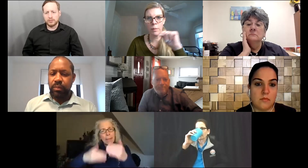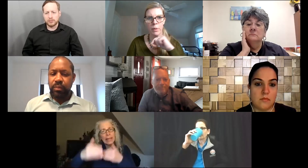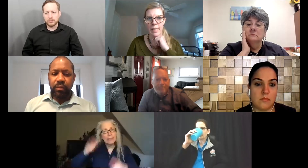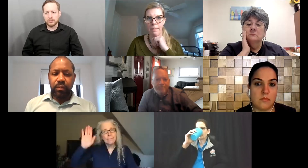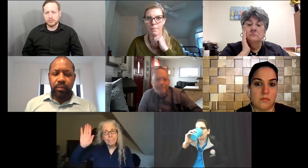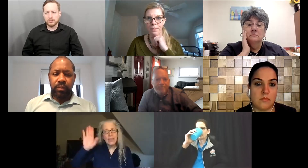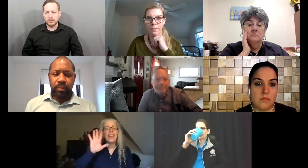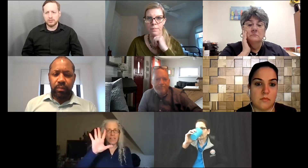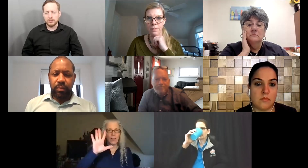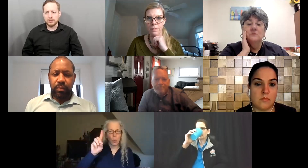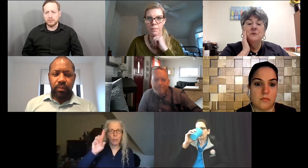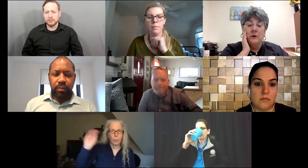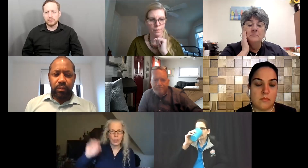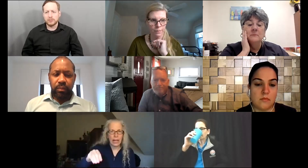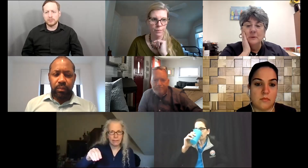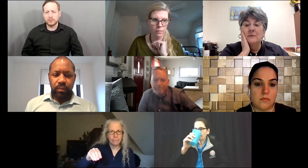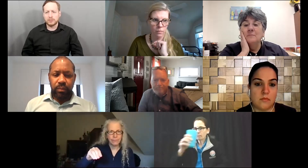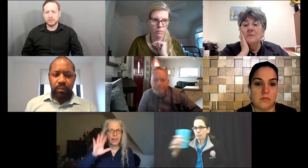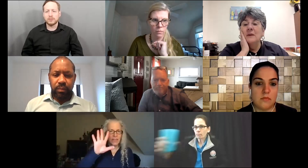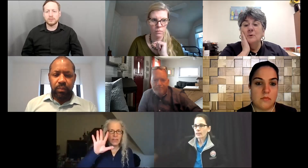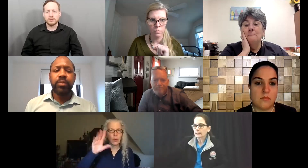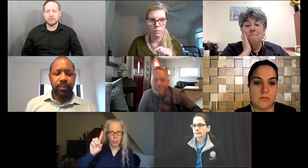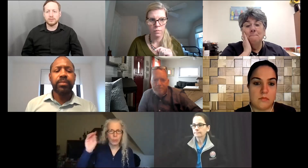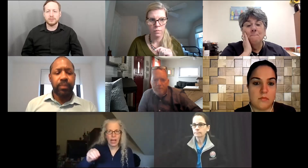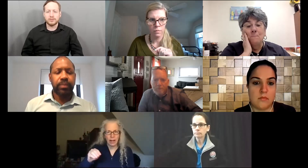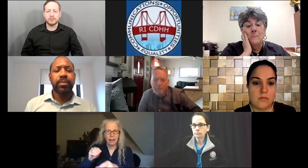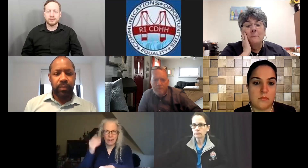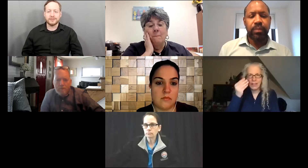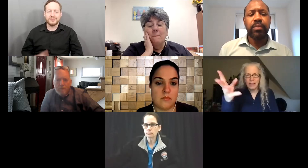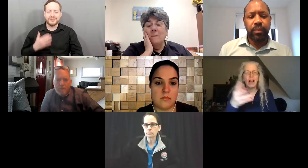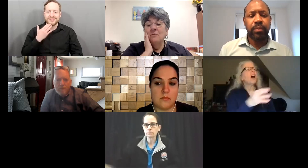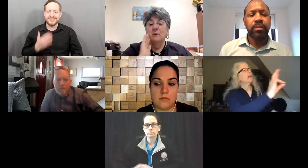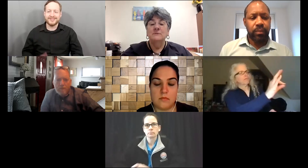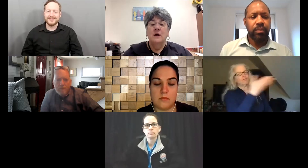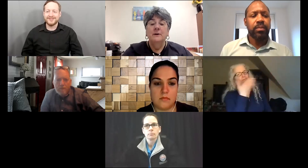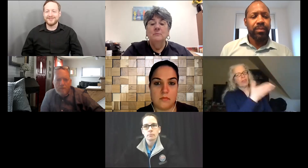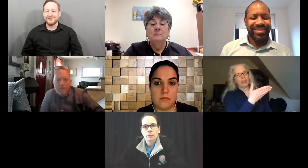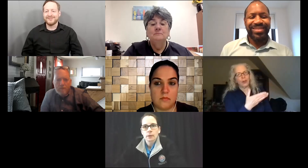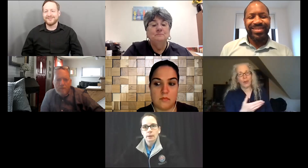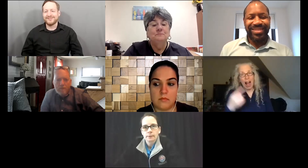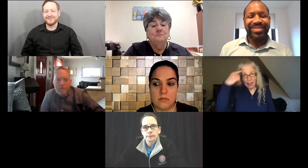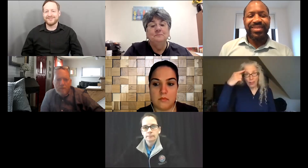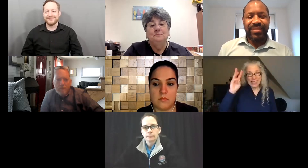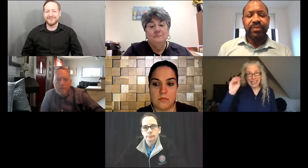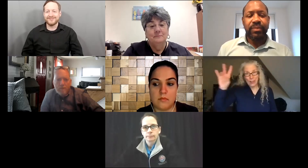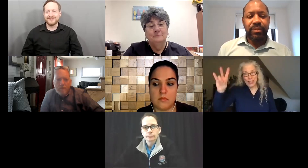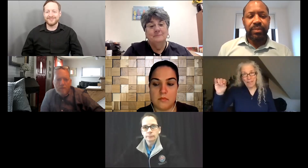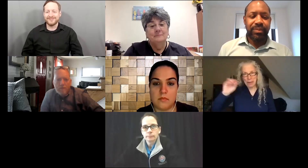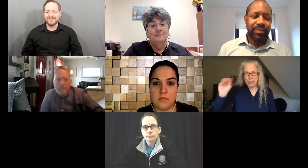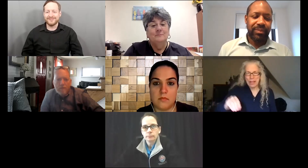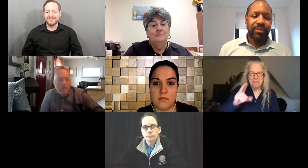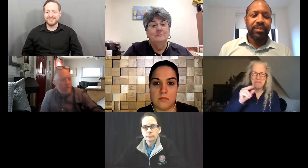It was 51%. 51, okay, thank you. I thought it was higher.